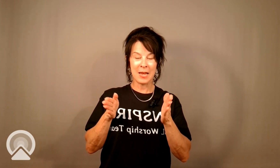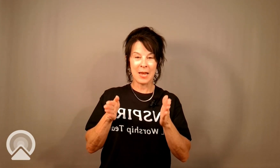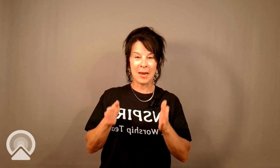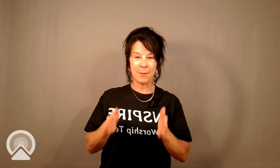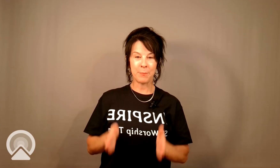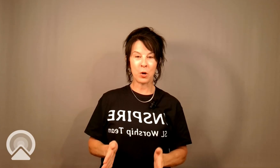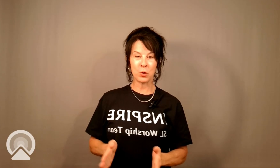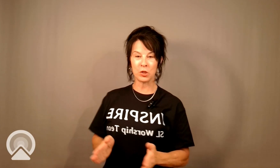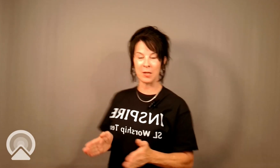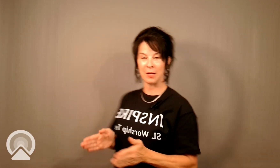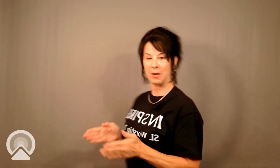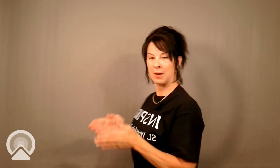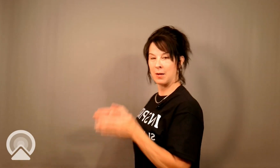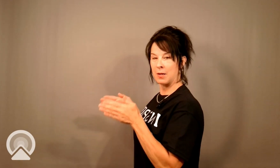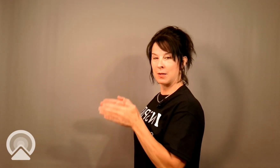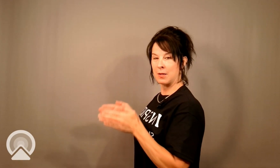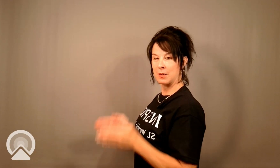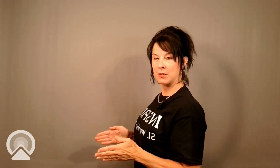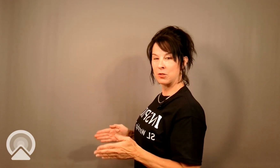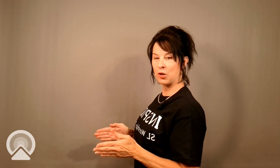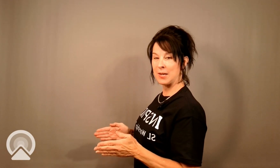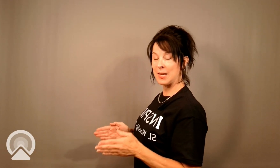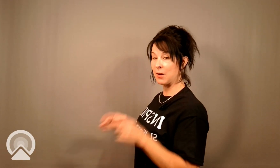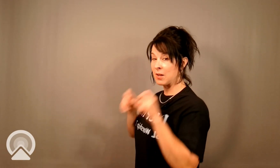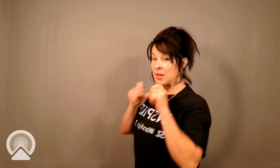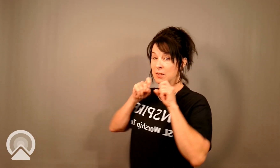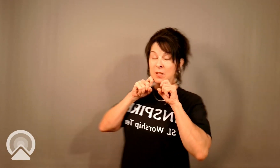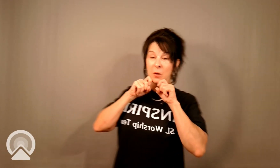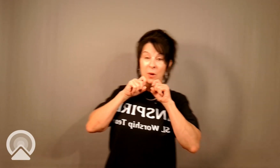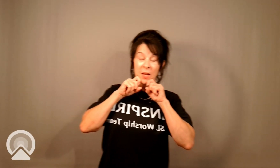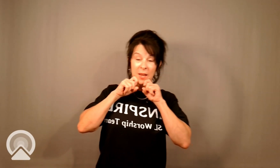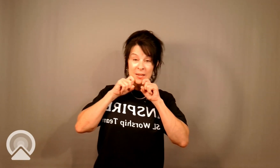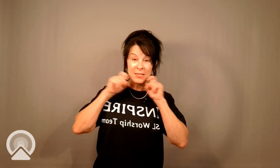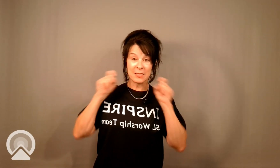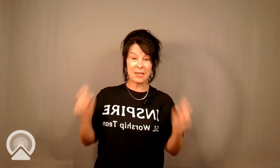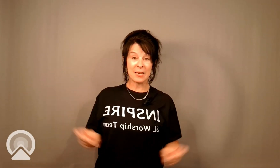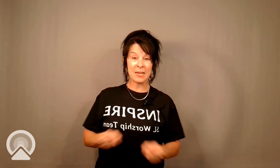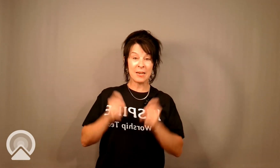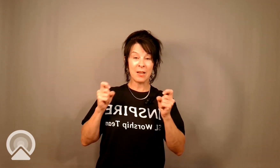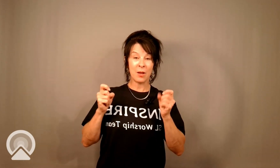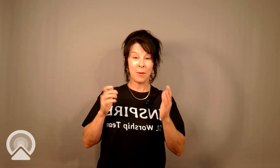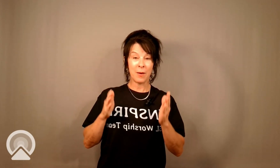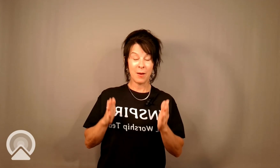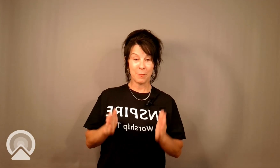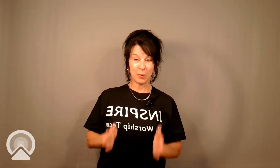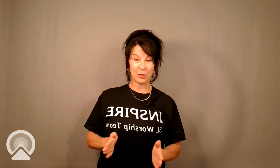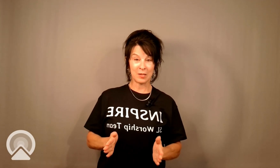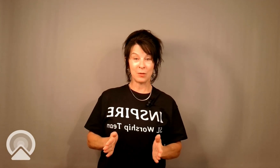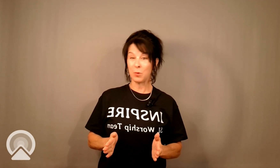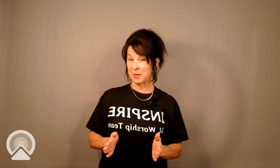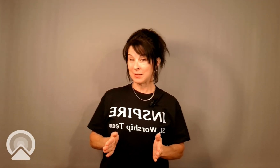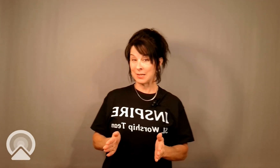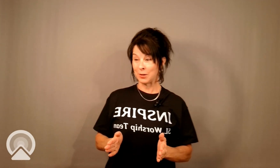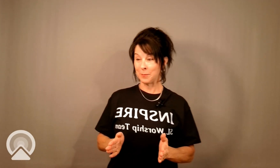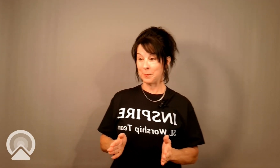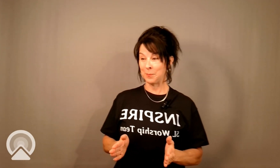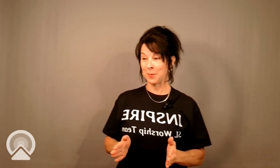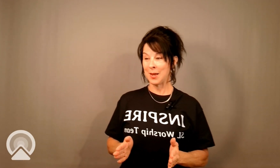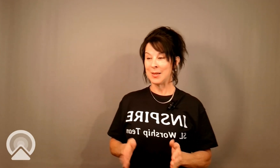and person, straight down. So a sinning person would be a sinner.